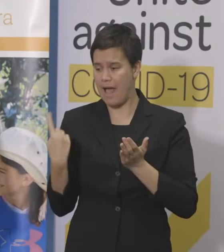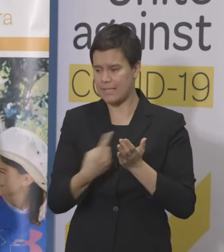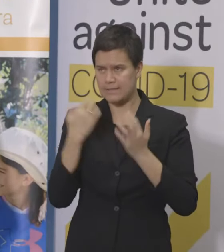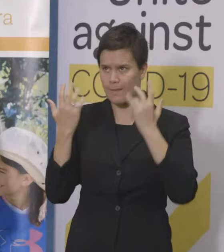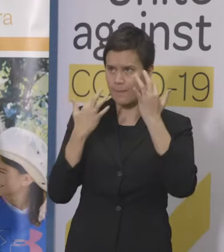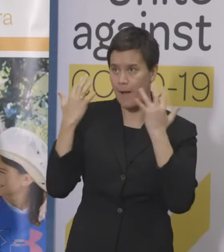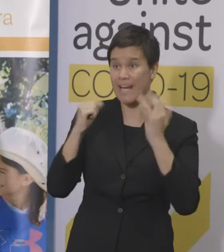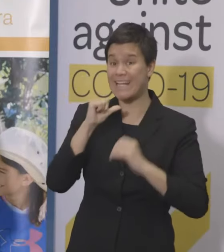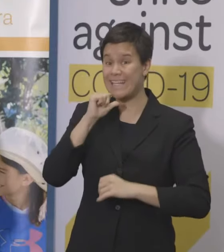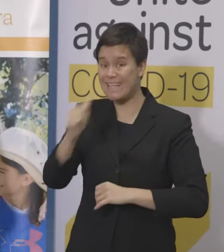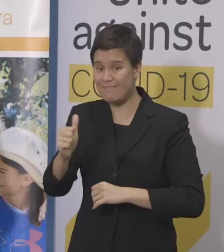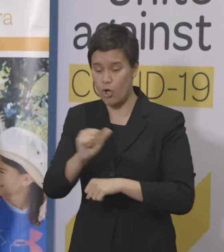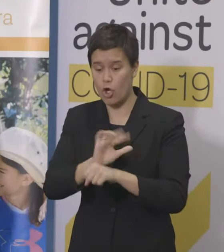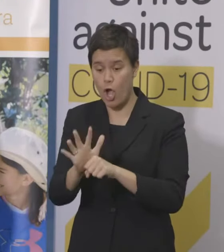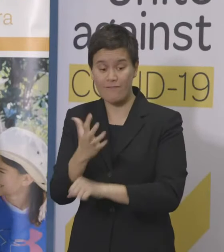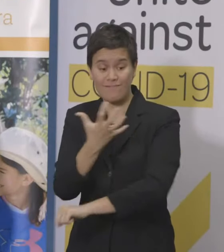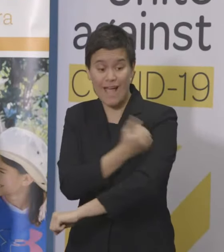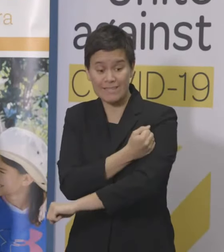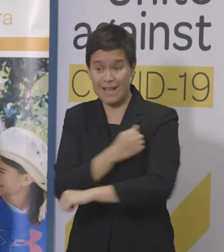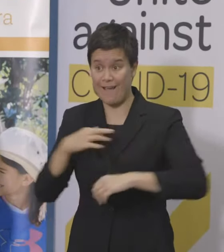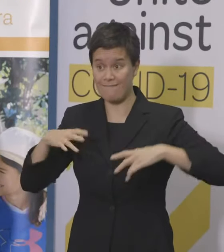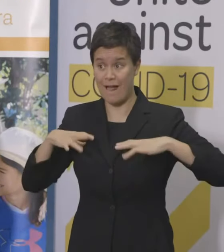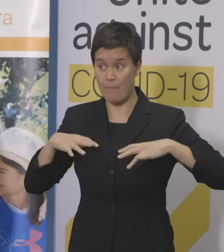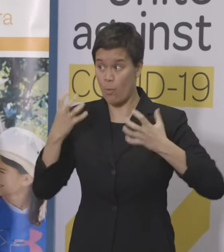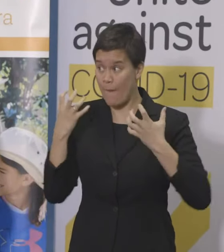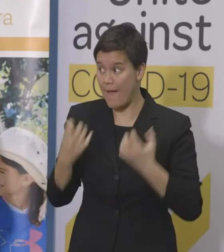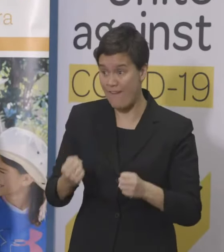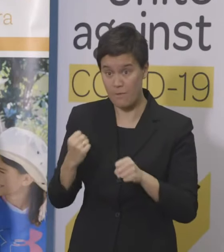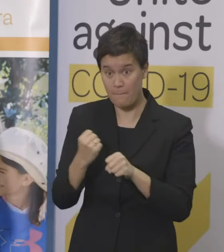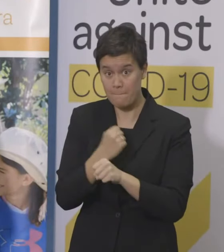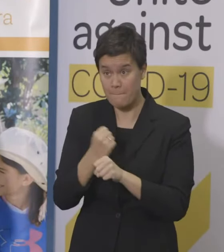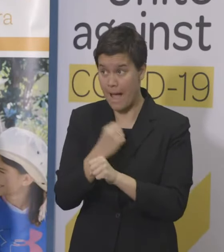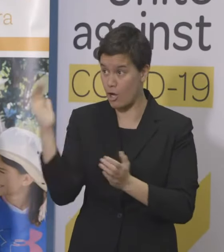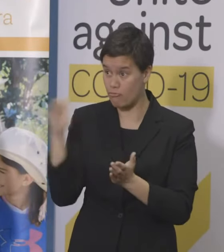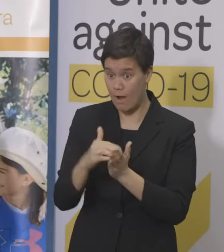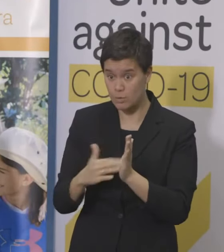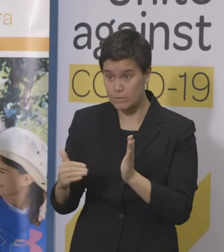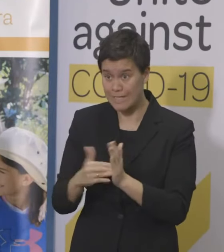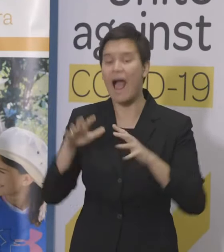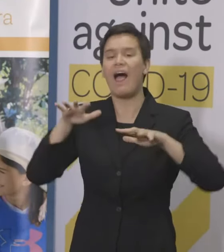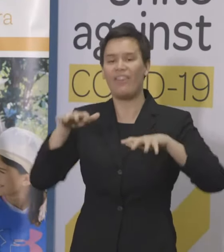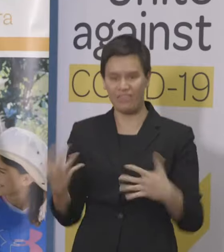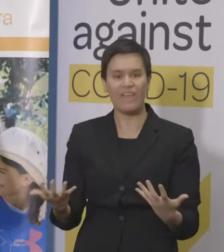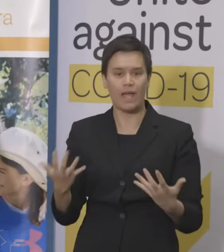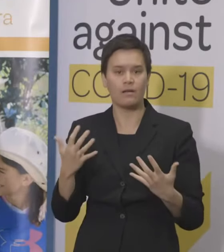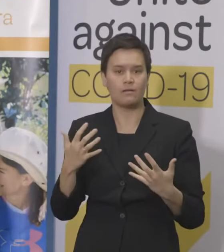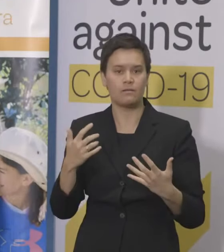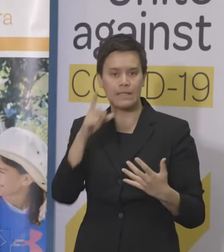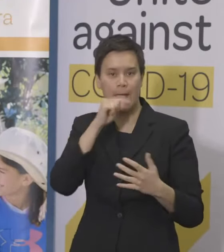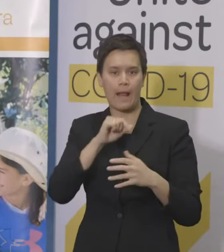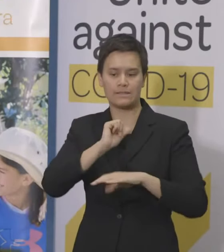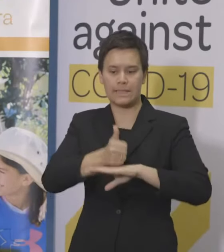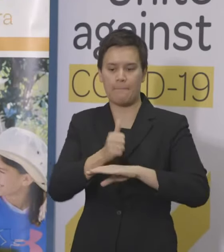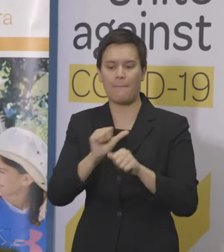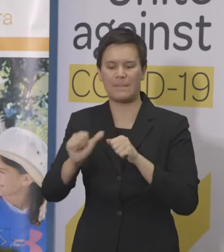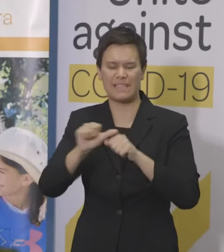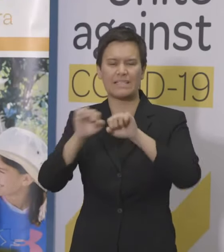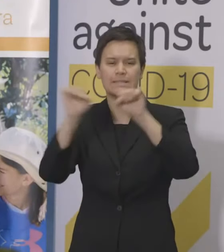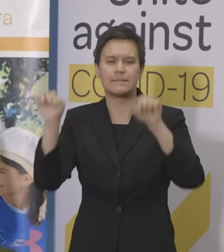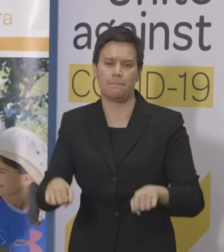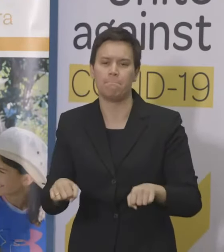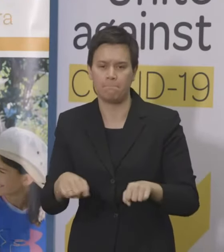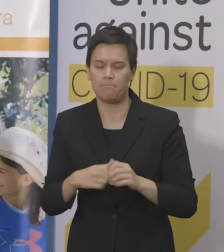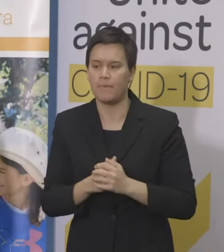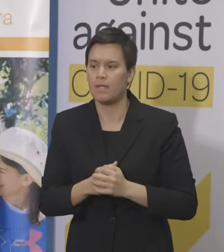vaccination once a vaccine is available here in New Zealand. Right, I'm open to questions, and as you know, we've got through till about 20